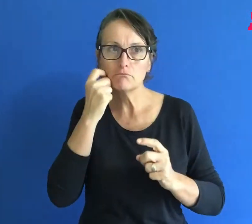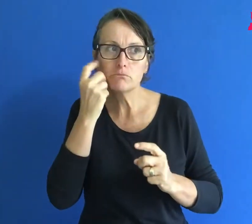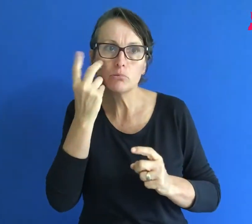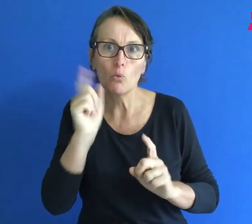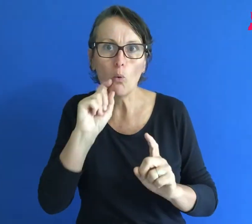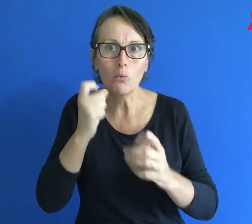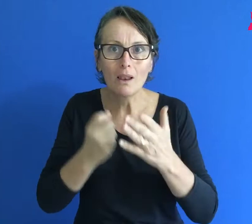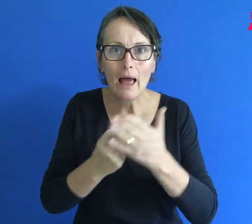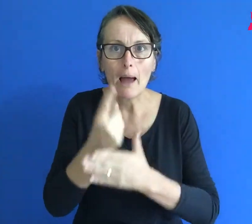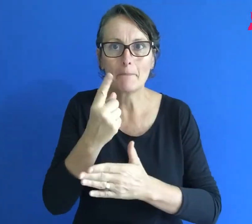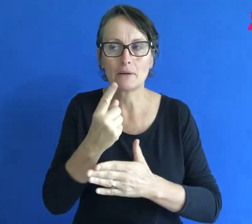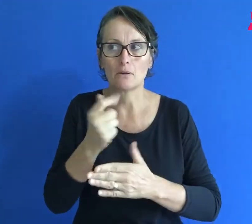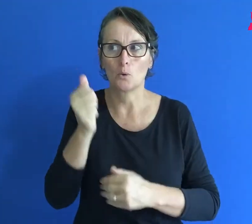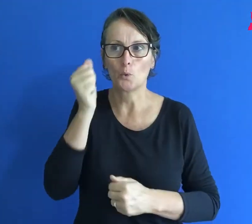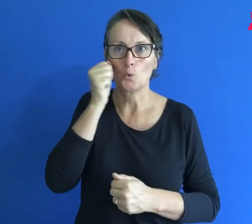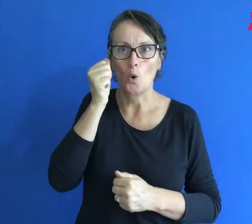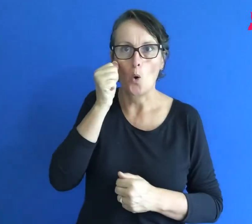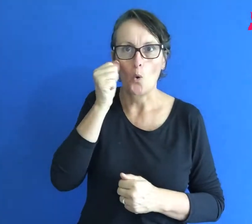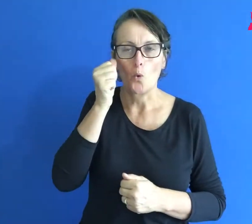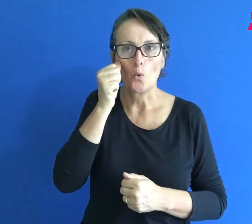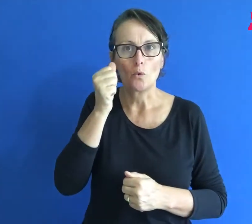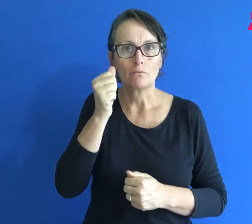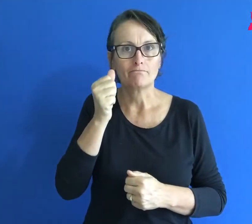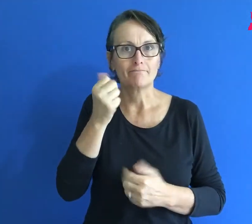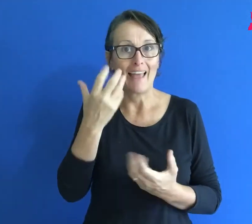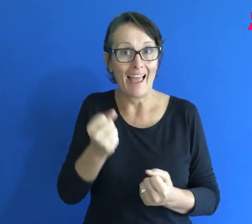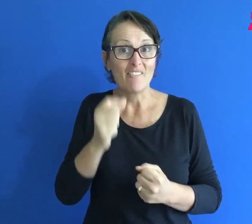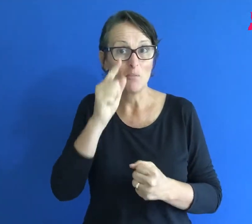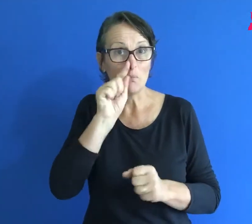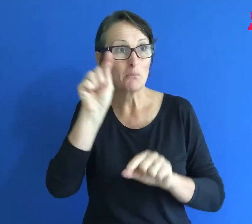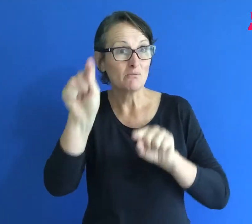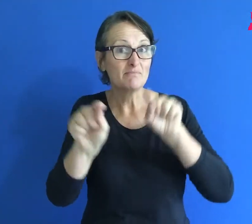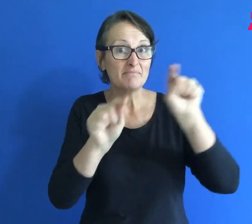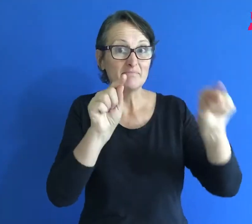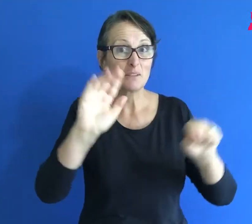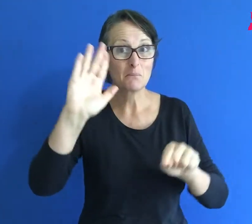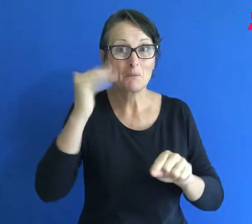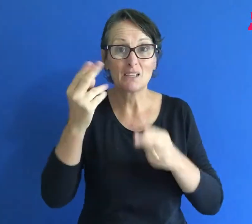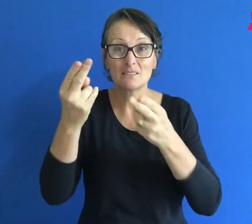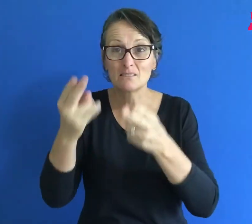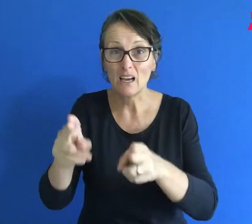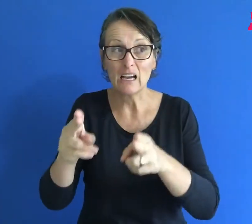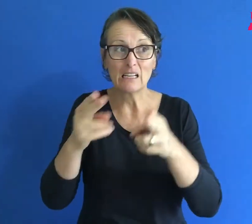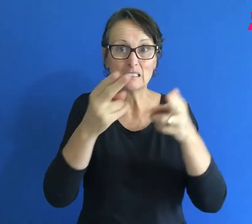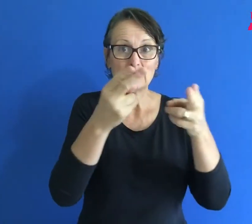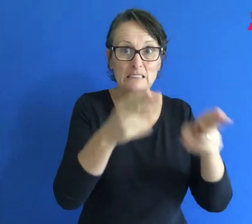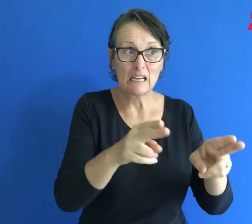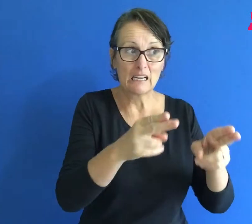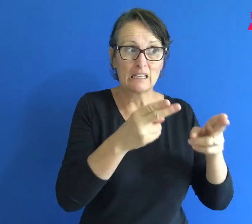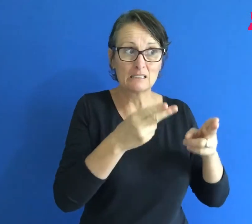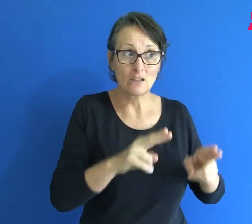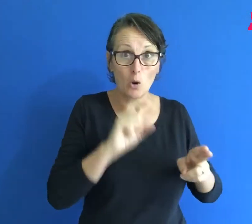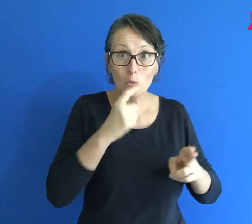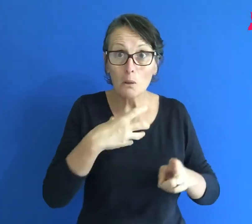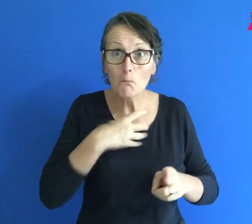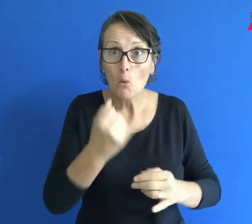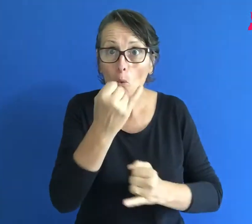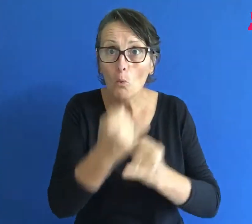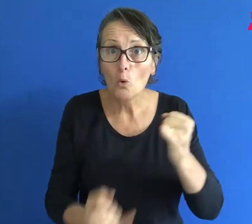You're now aware of the loss that is occurring and the potential for it to continue. And this was